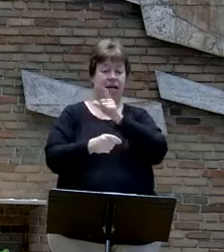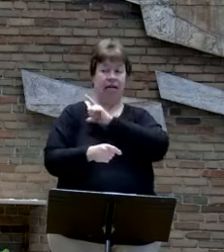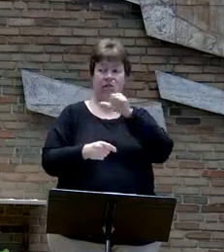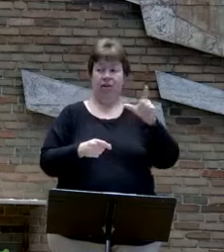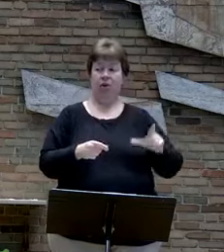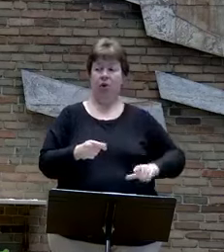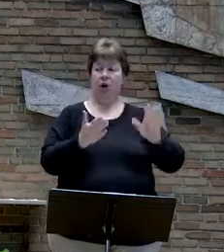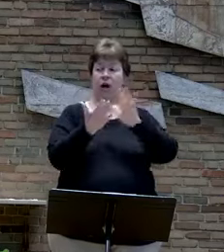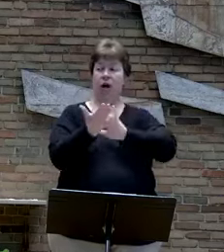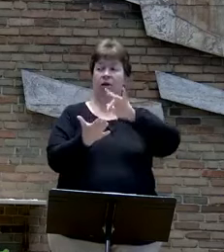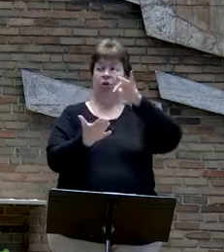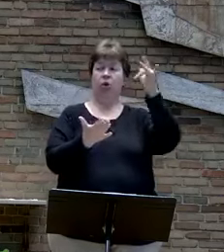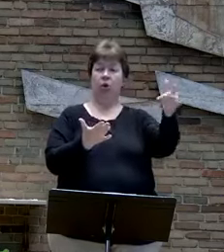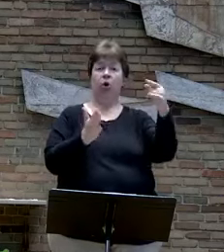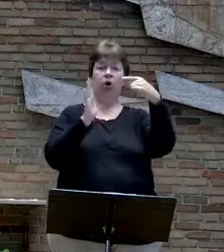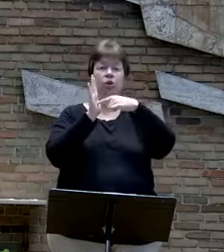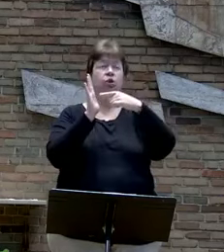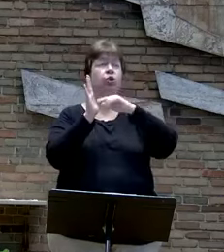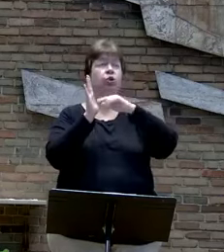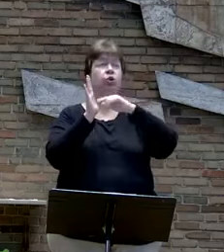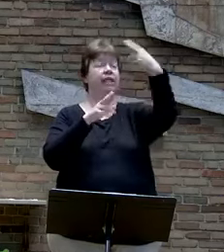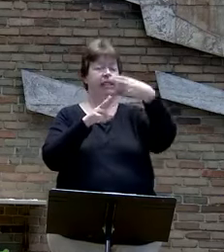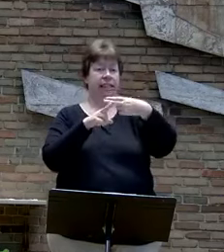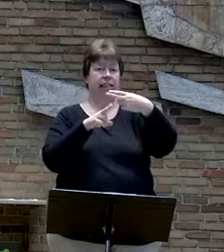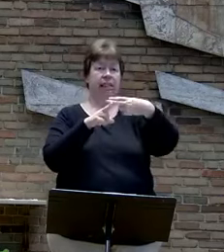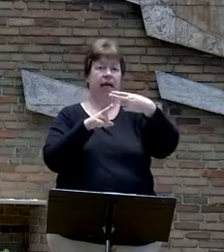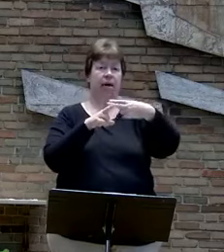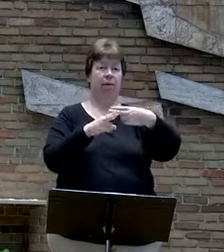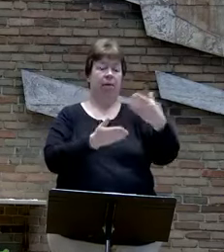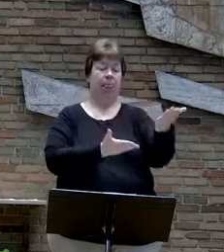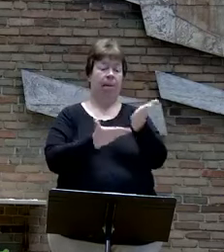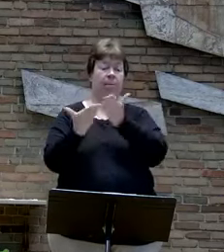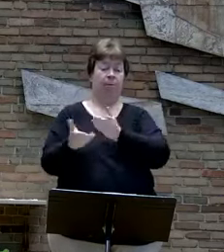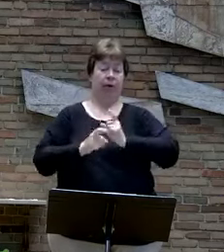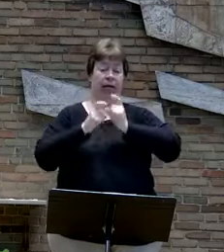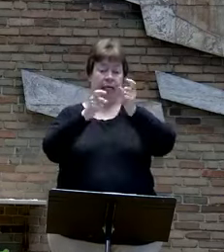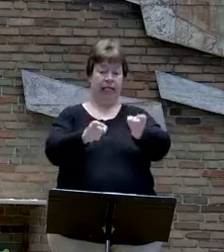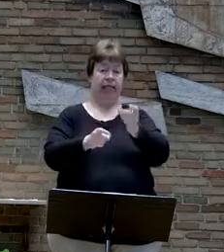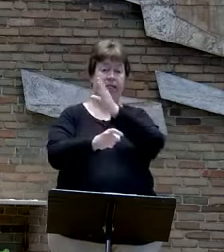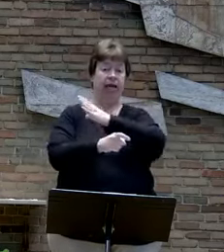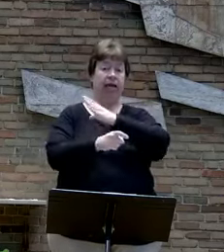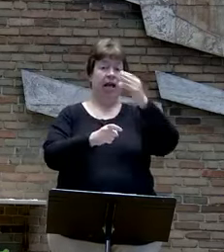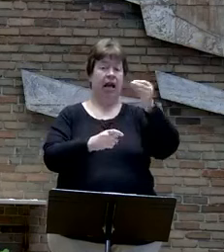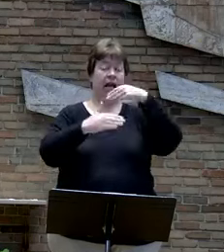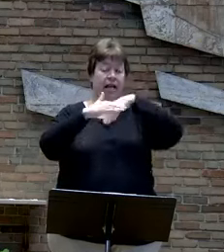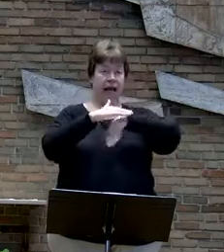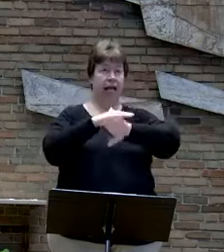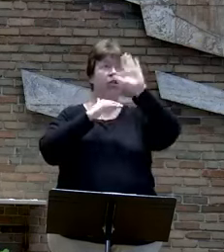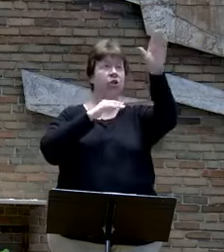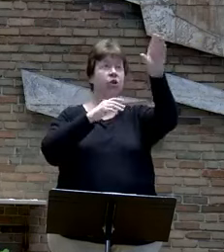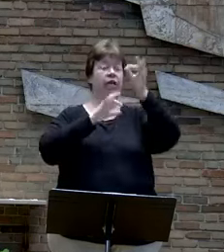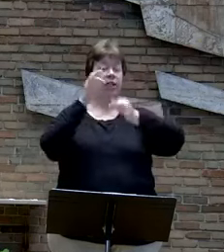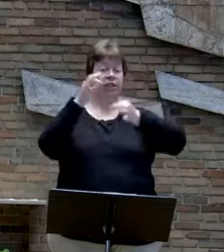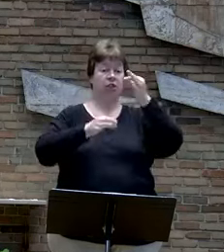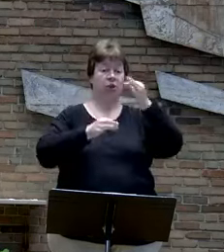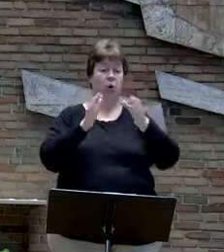Lord the glory due his name. Bring gifts and enter his